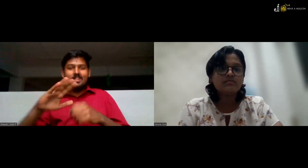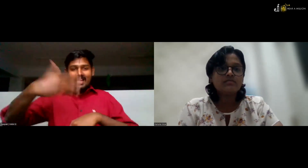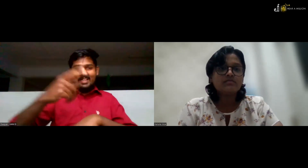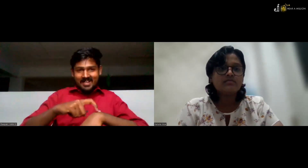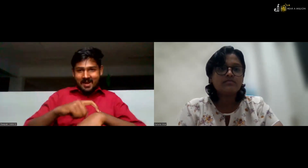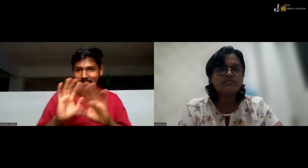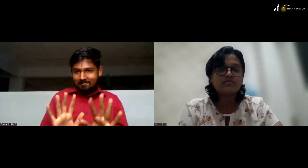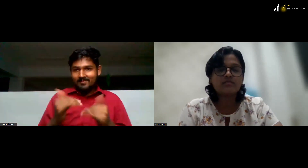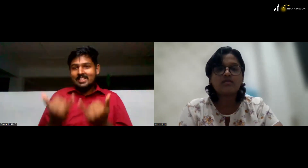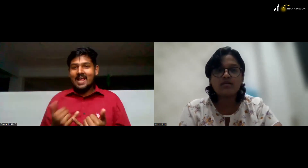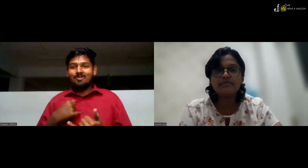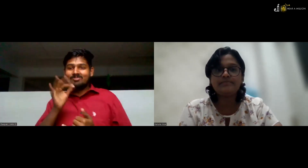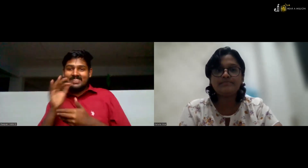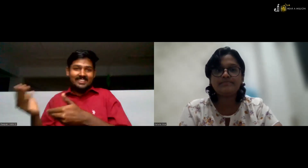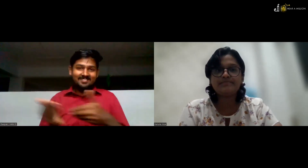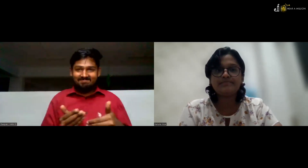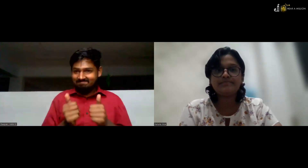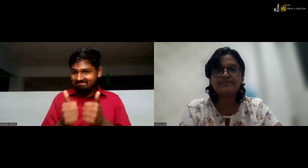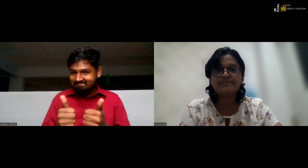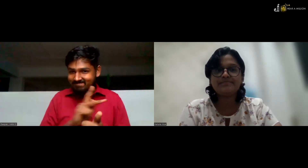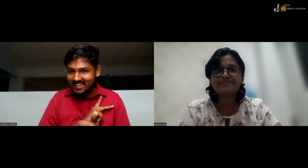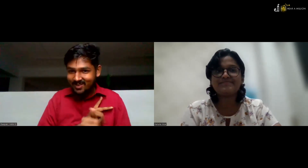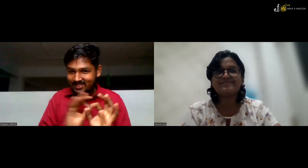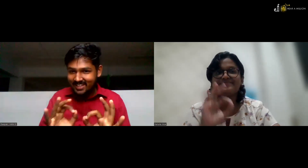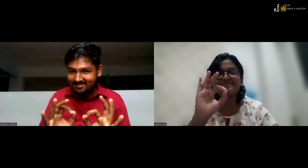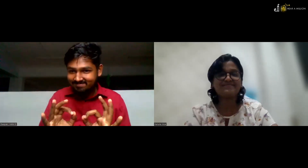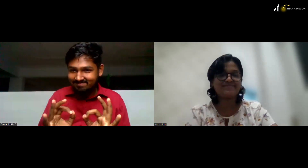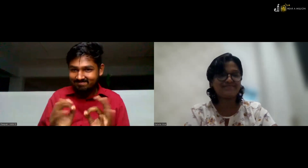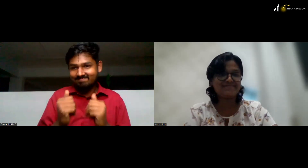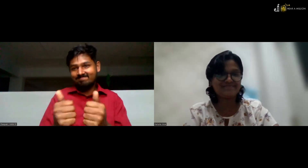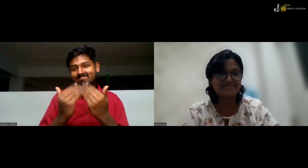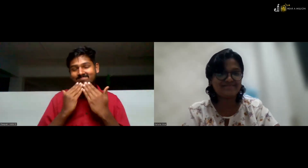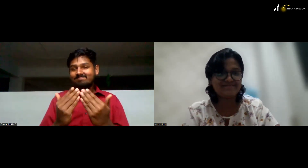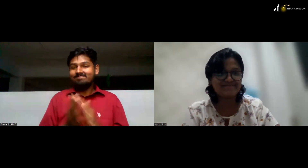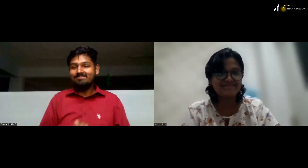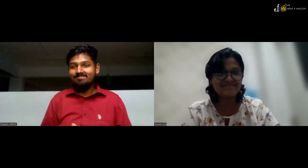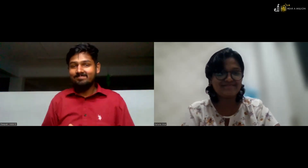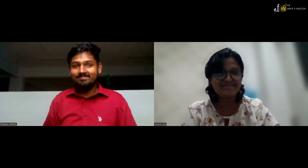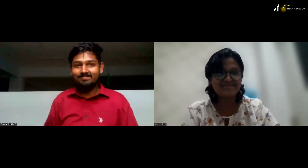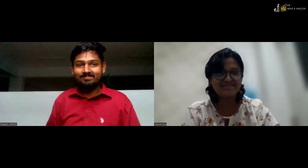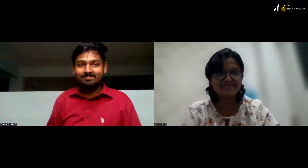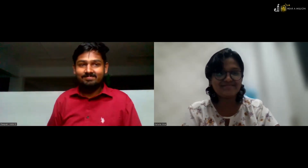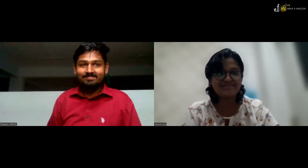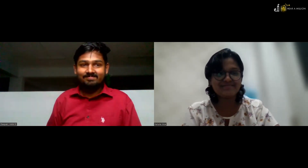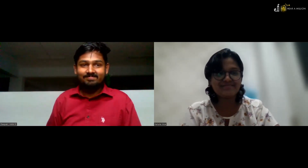waiting to question you again, but I would like to request Deepesh to be